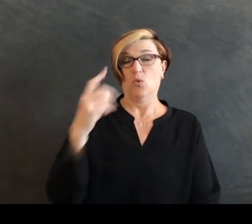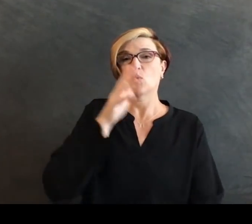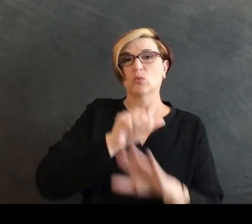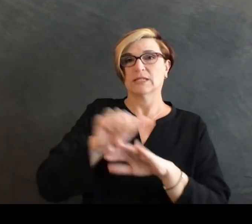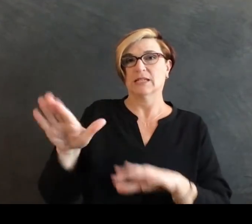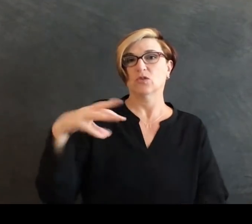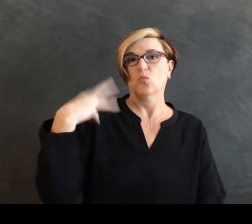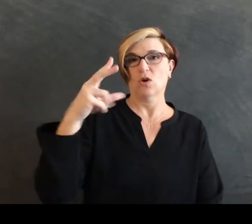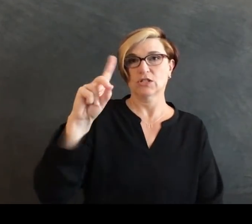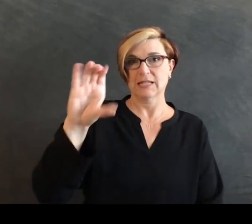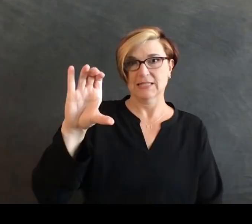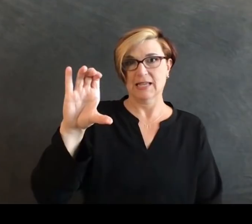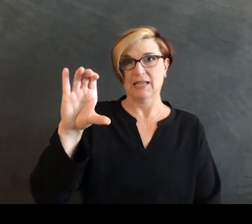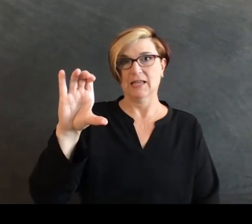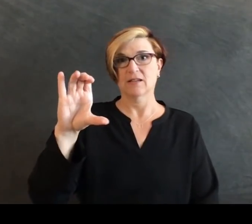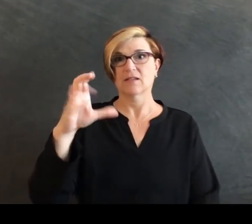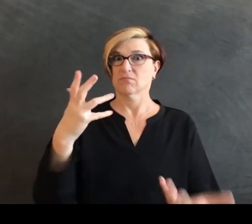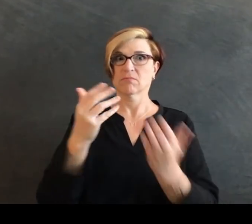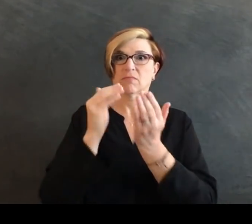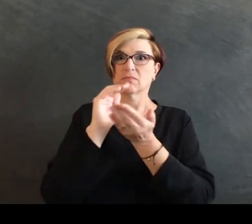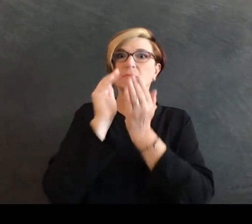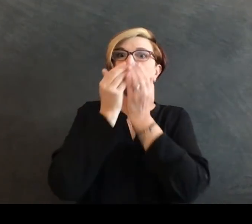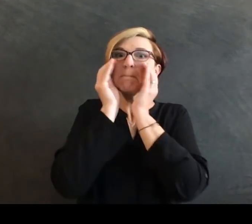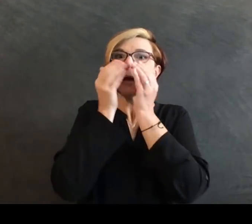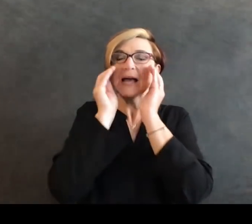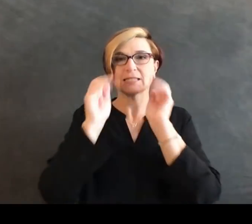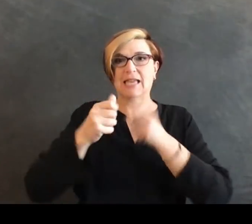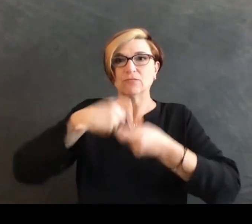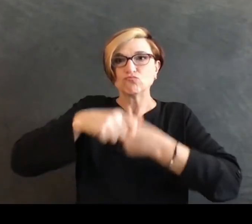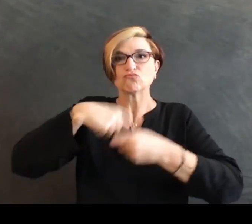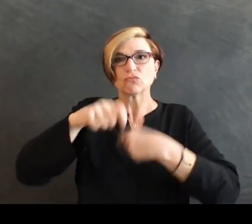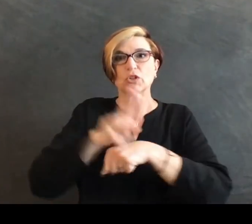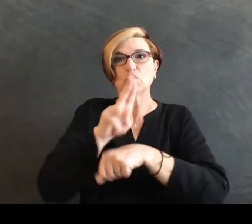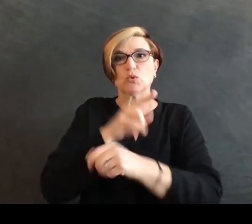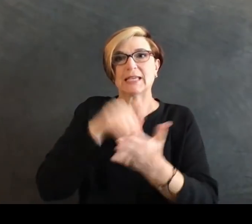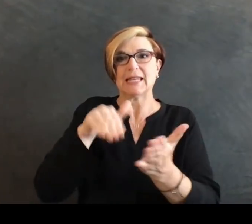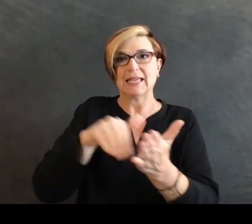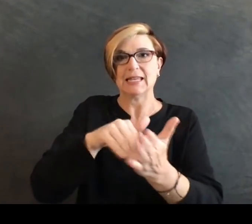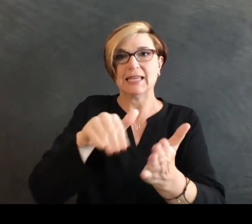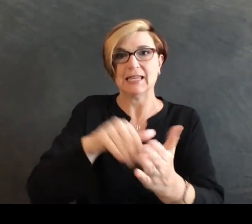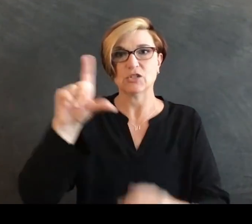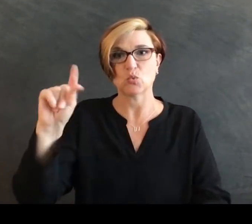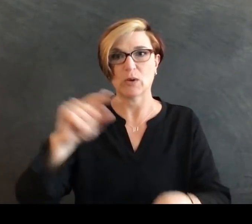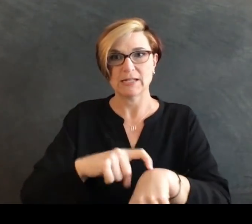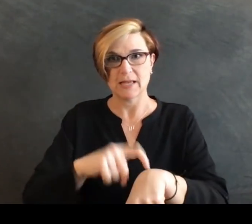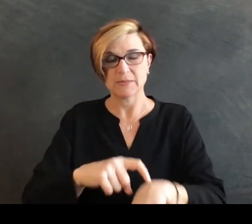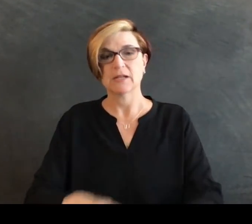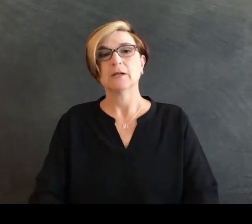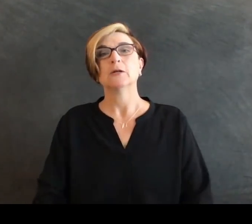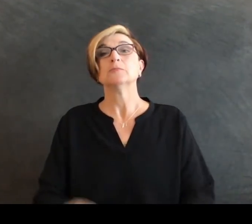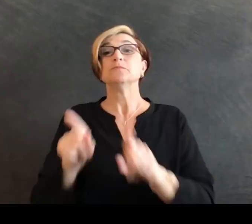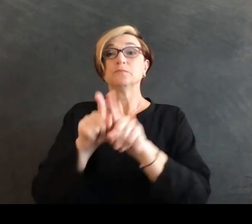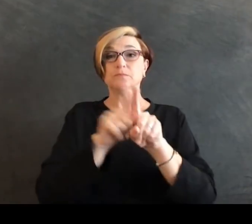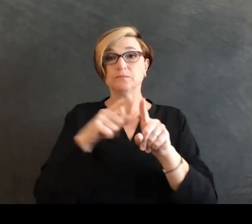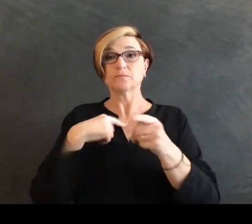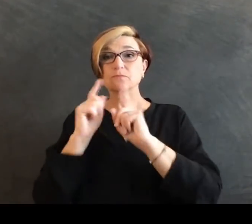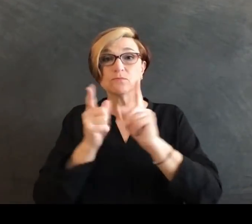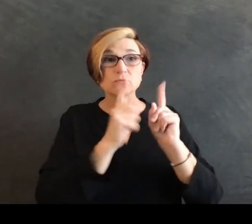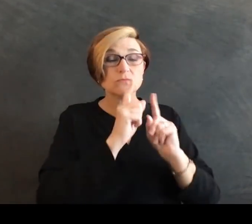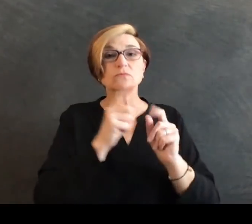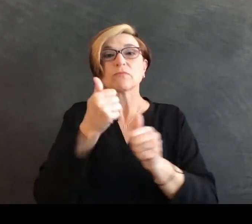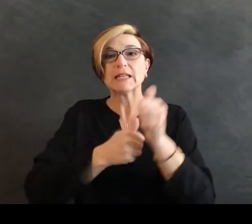the masks. This morning I spoke to our nation's governors to help each state get the medical supplies they need.